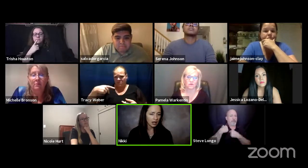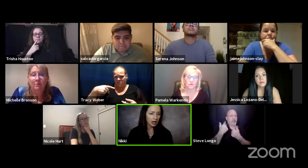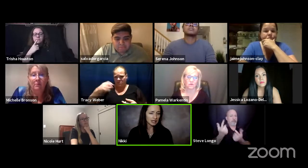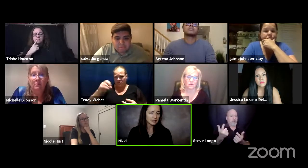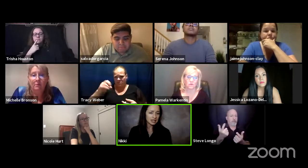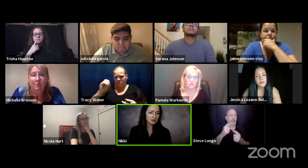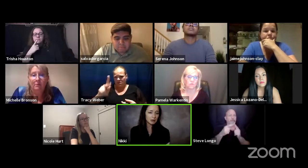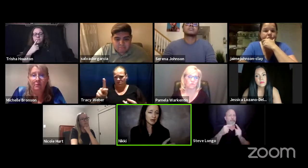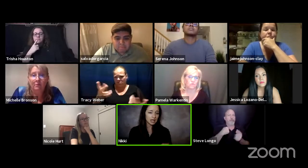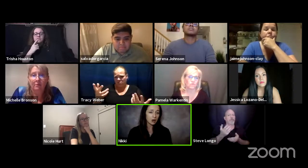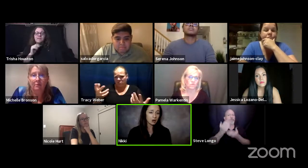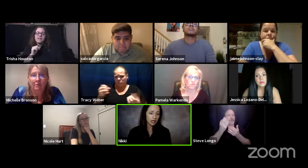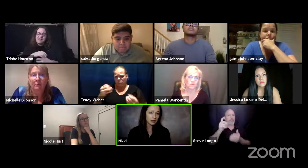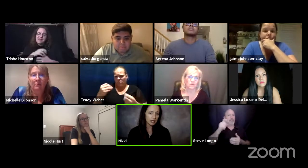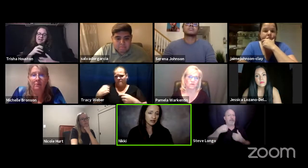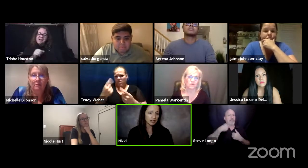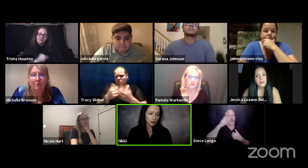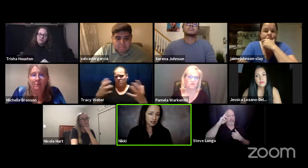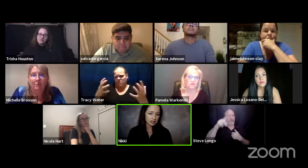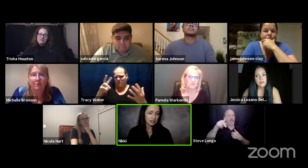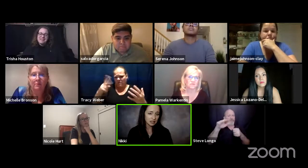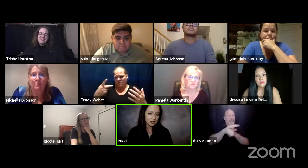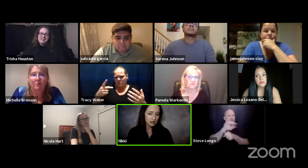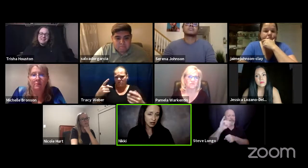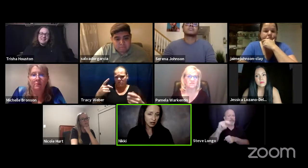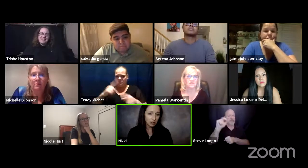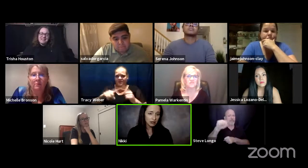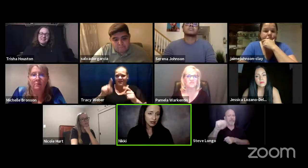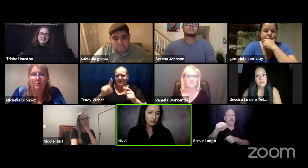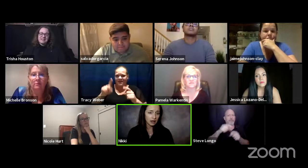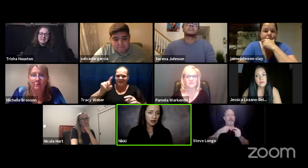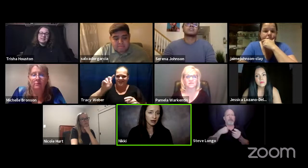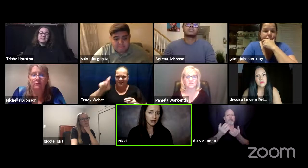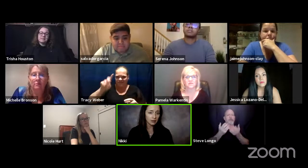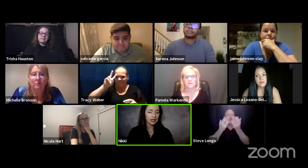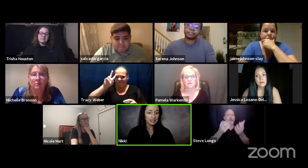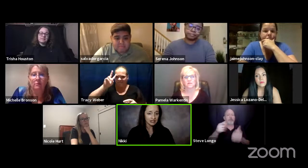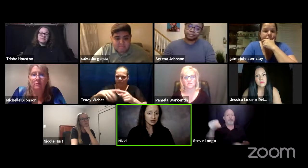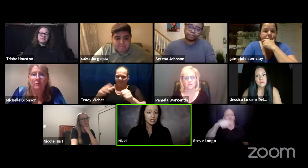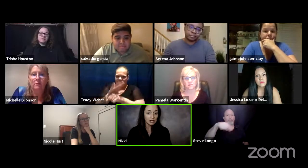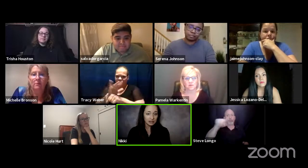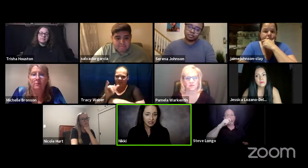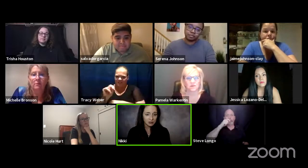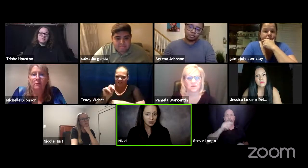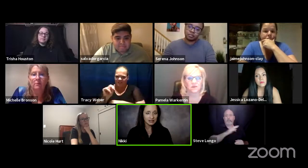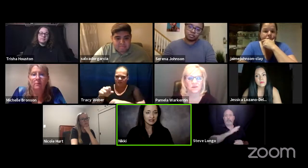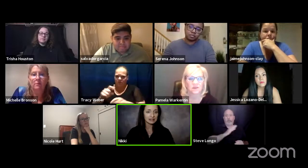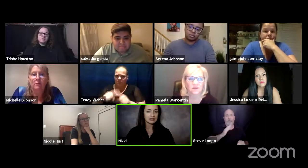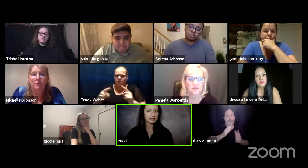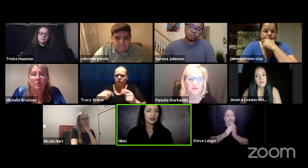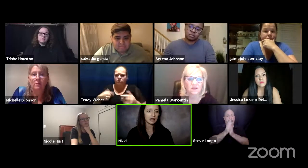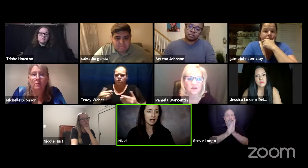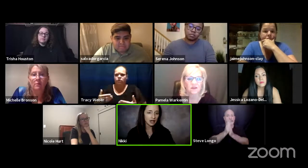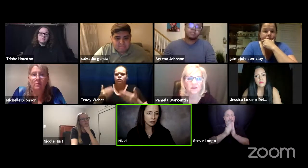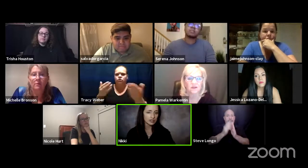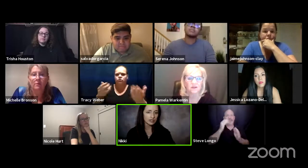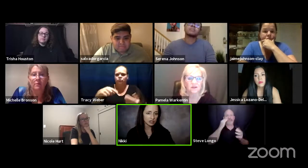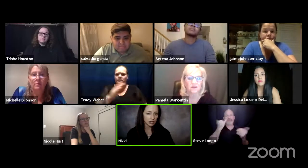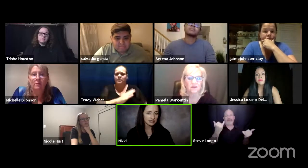It seemed to be working okay without a vice president thus far. And yes, we need a vice president. I would suggest